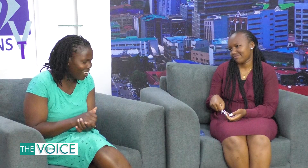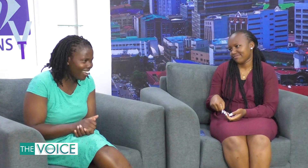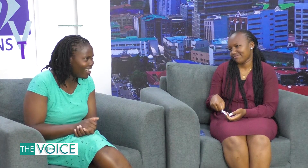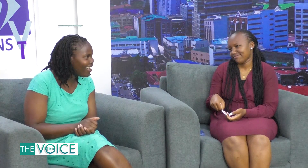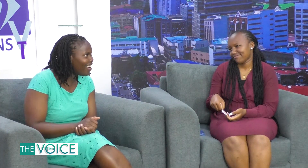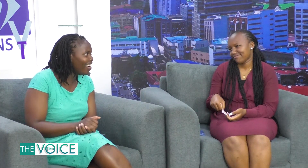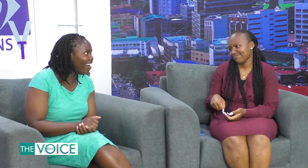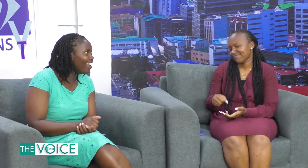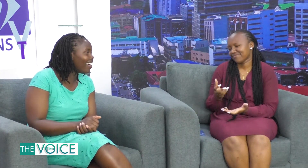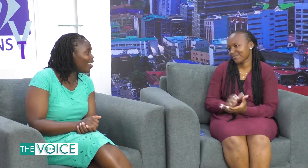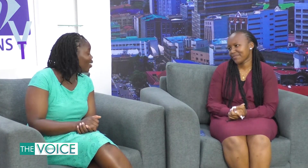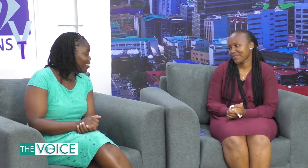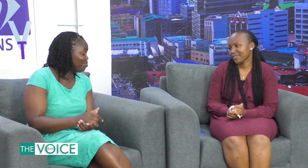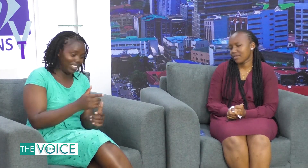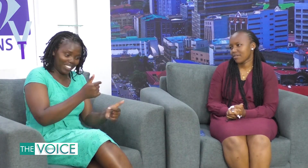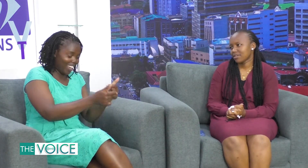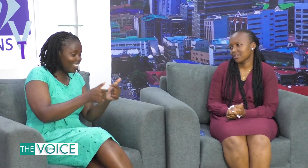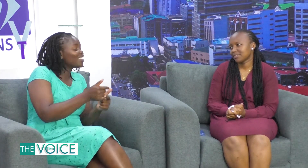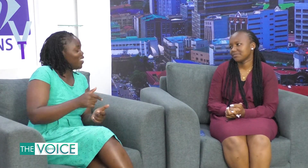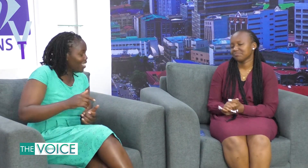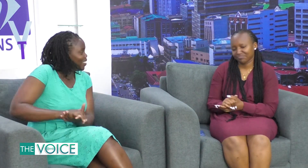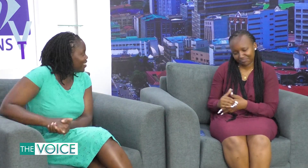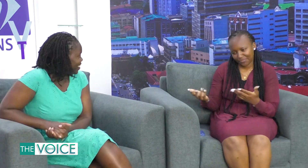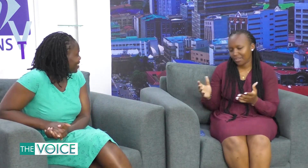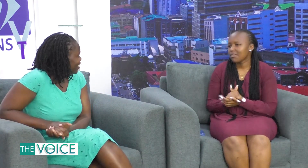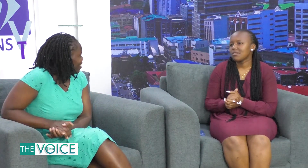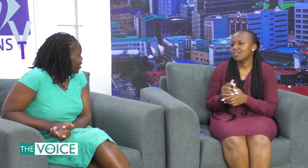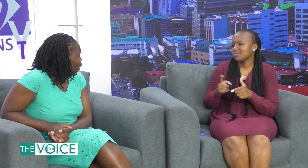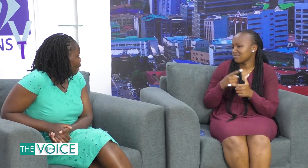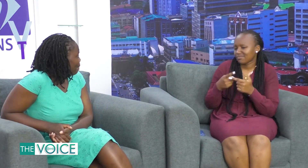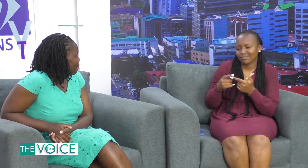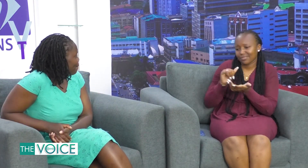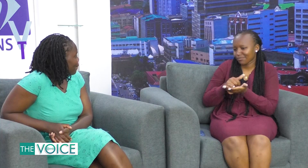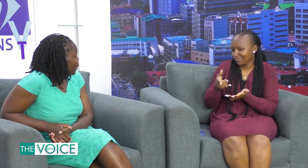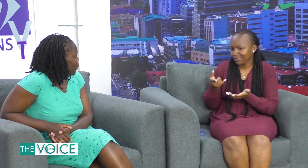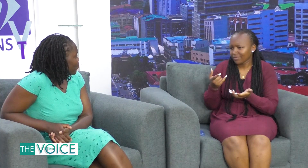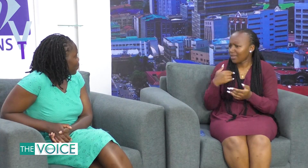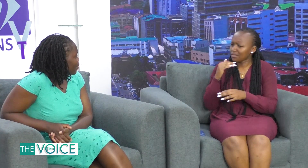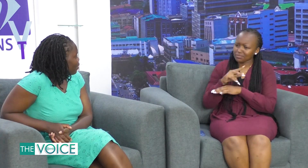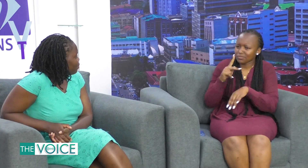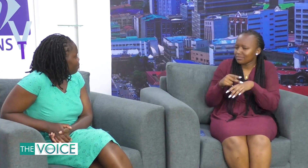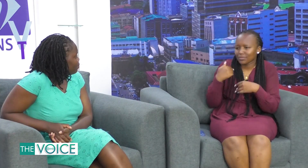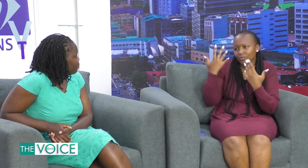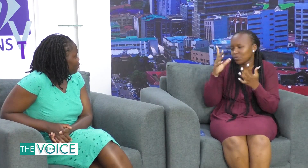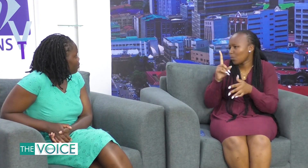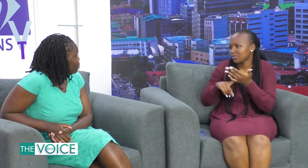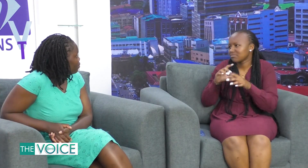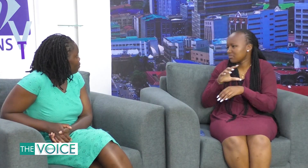you were called in to do the library course. Yeah. Uh-huh, continue. So then